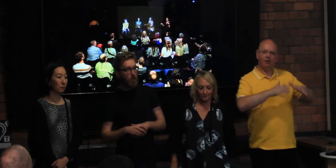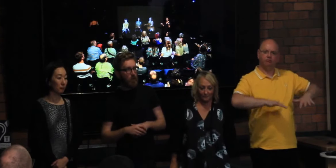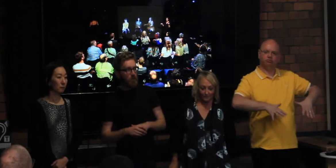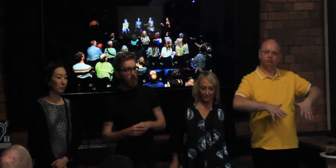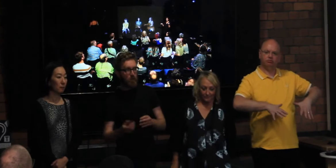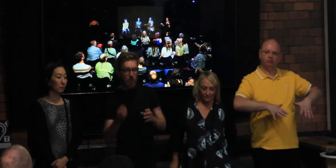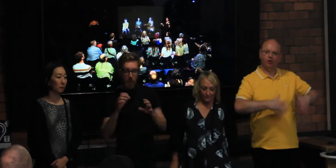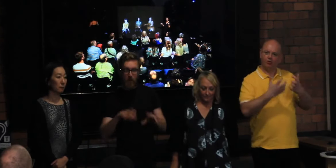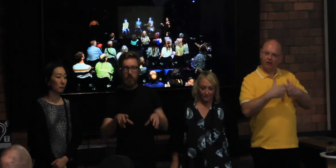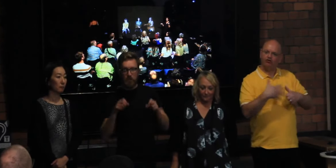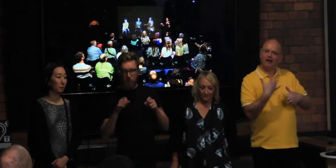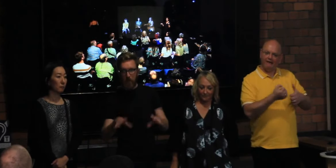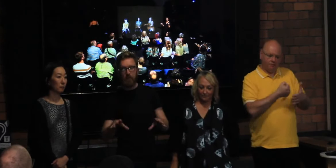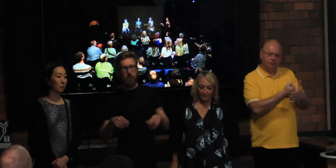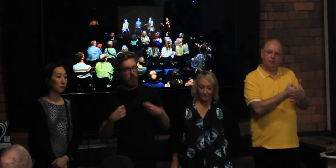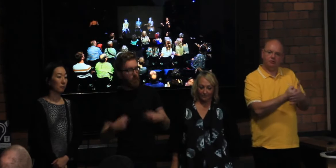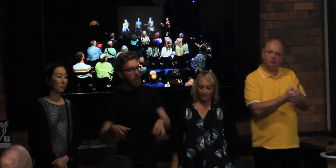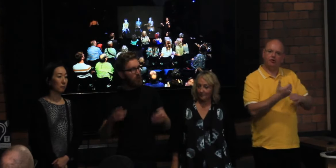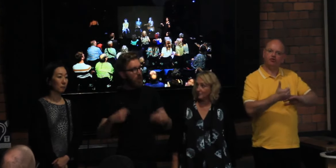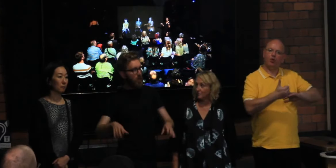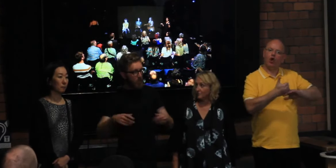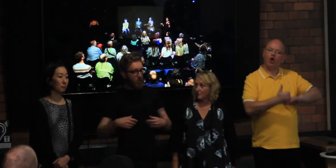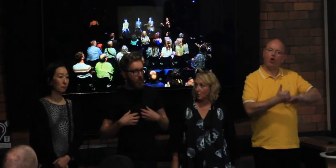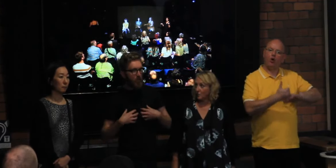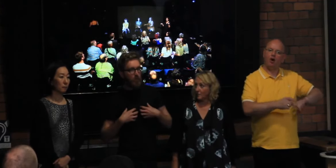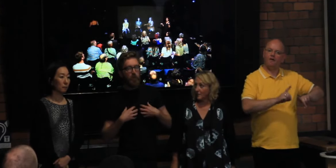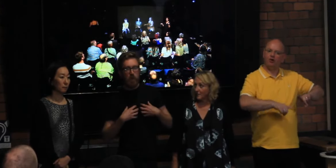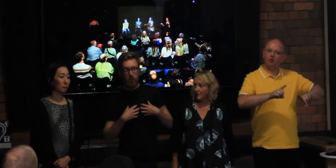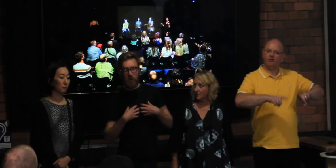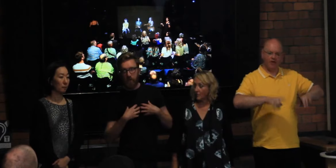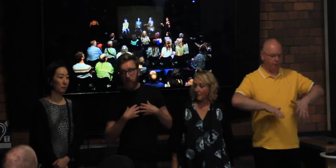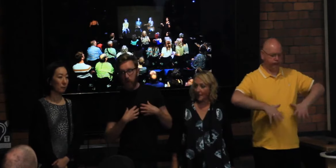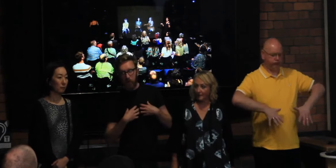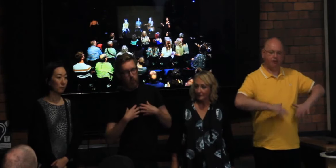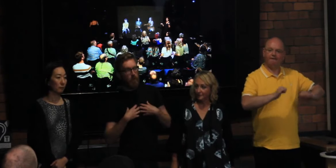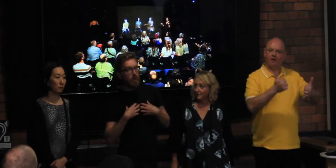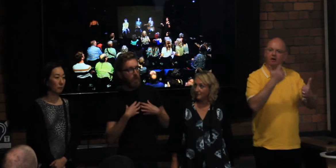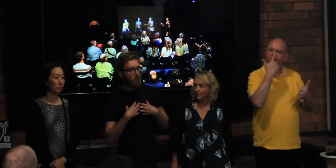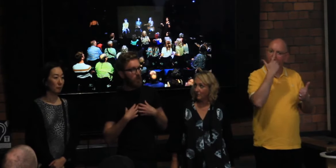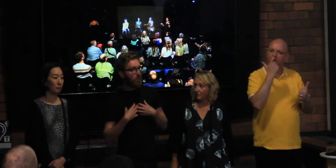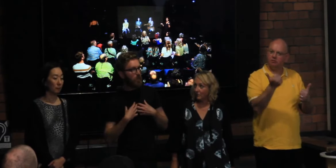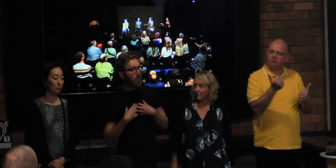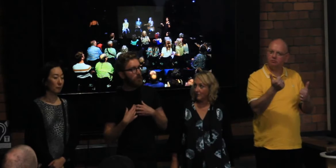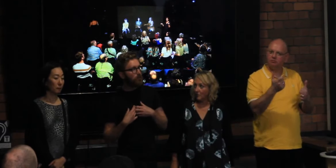technology. So it does the low end, it does the bass, it does the kind of the stuff that you would feel in your chest anyway if it was pumping